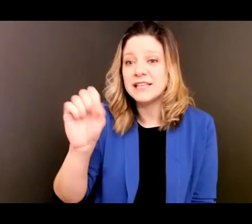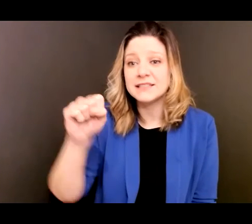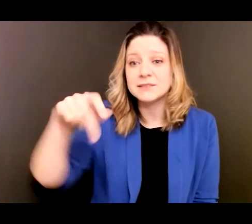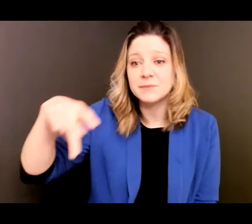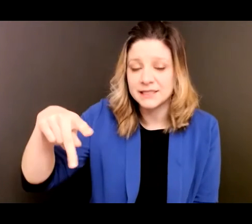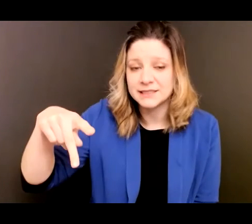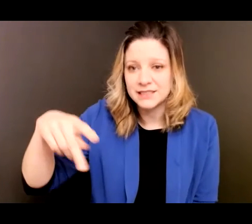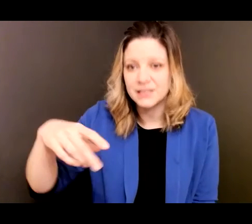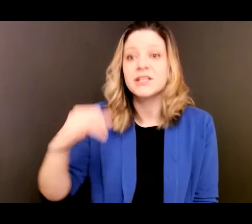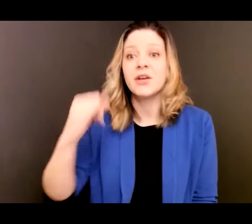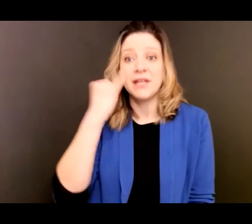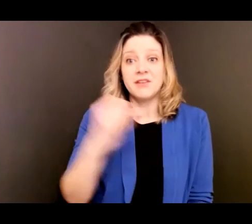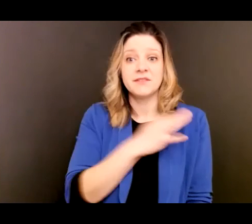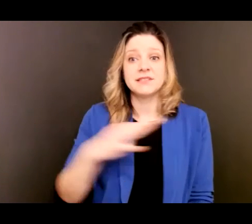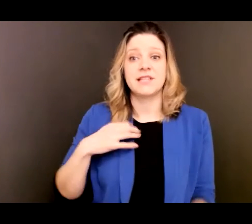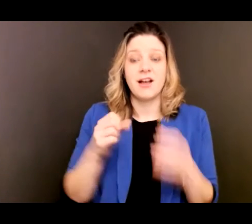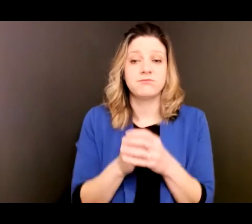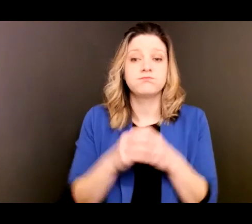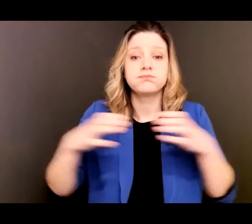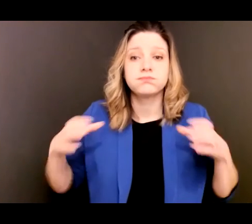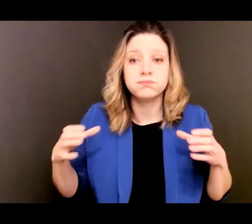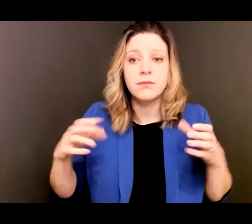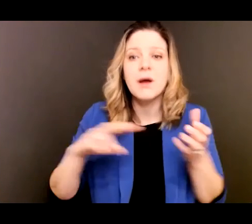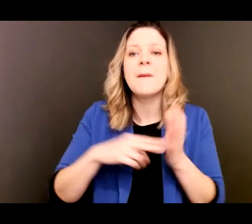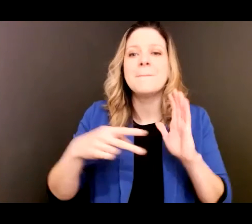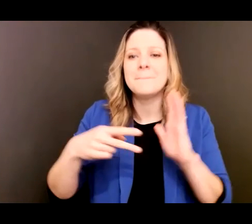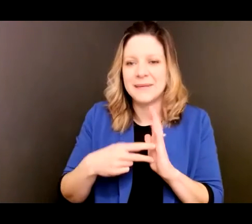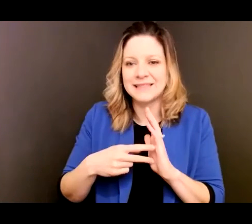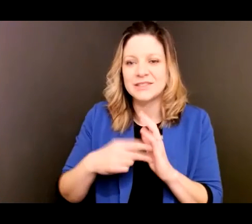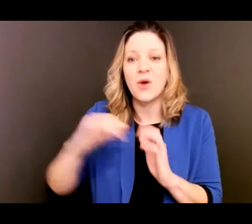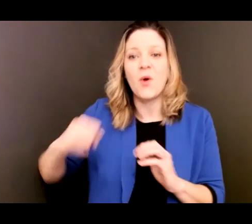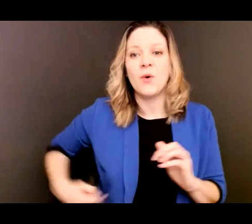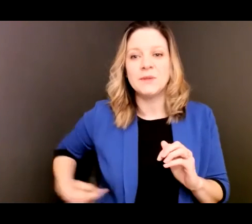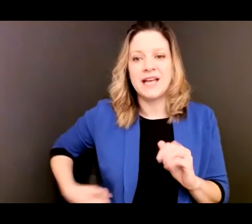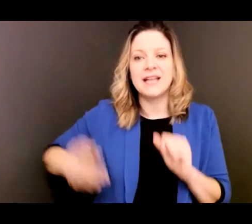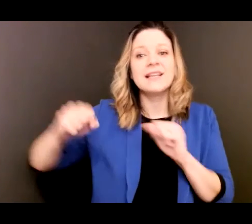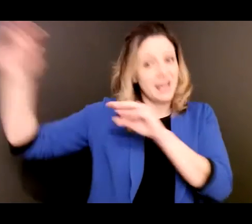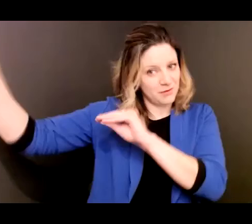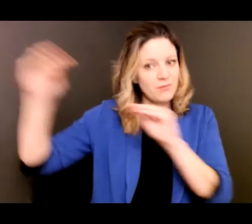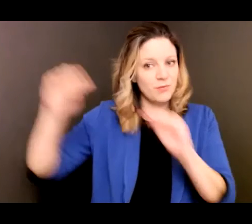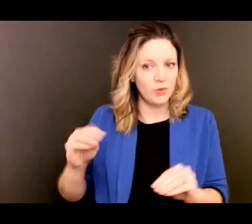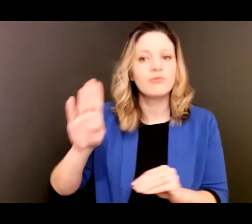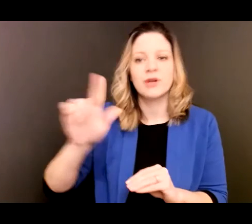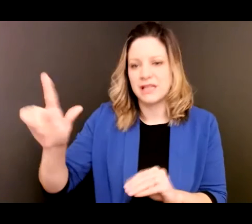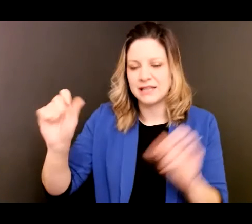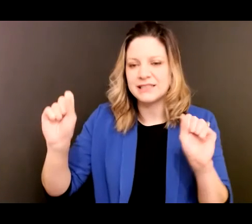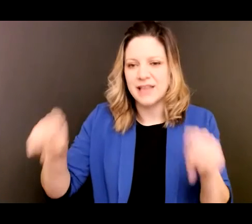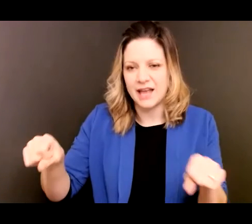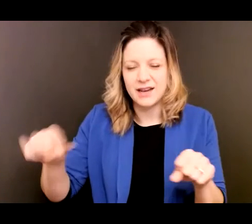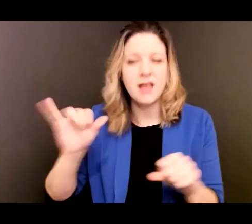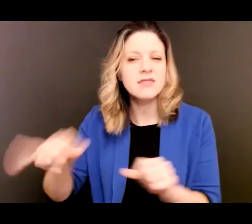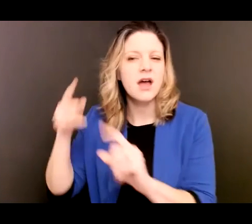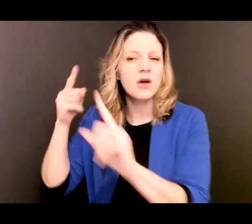us to have the resources in place for our friend Jose to move into Brook Lane for April